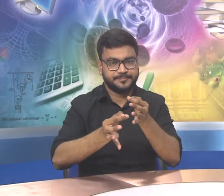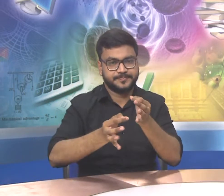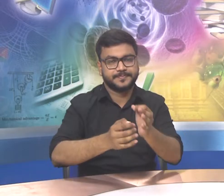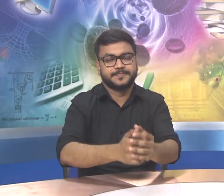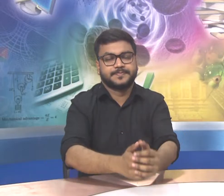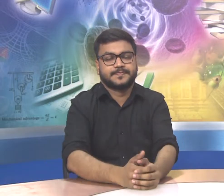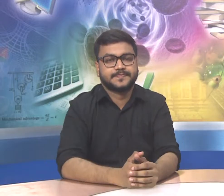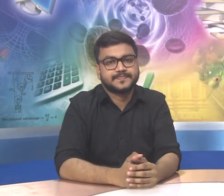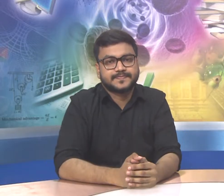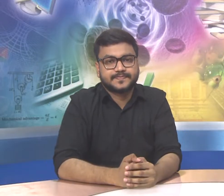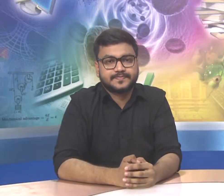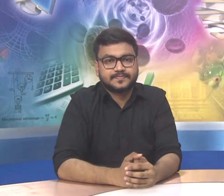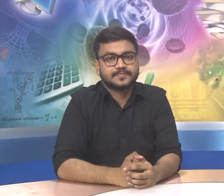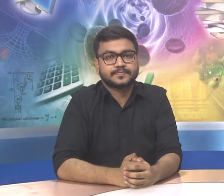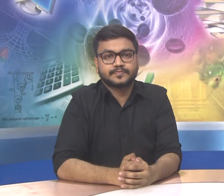cooperative.